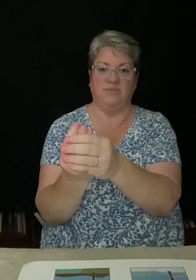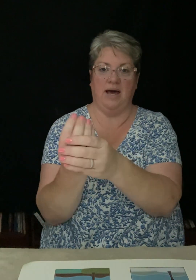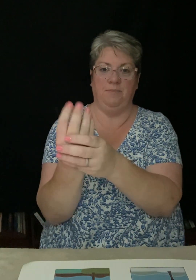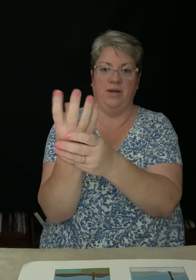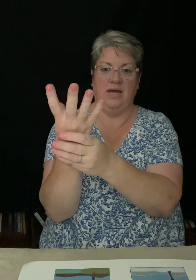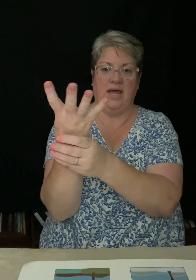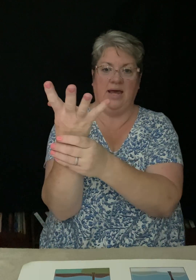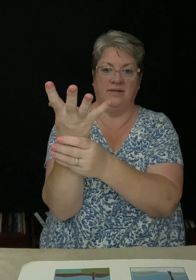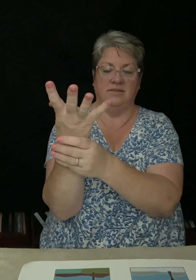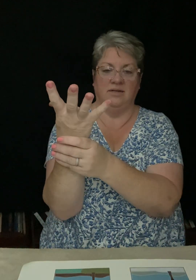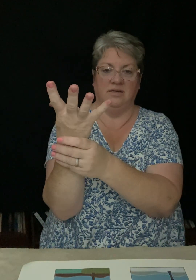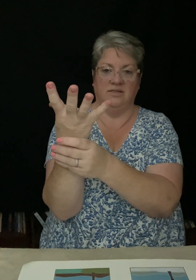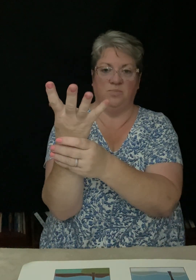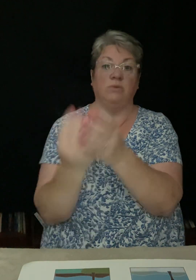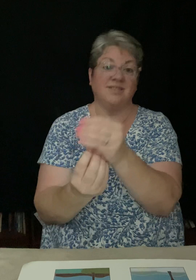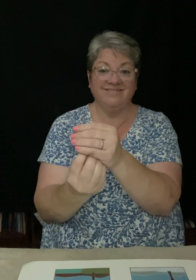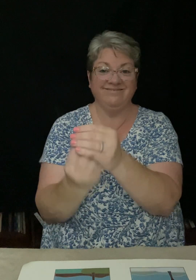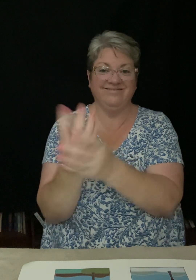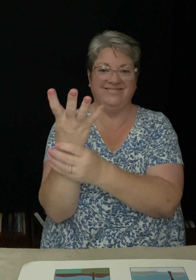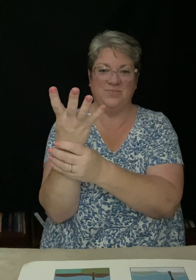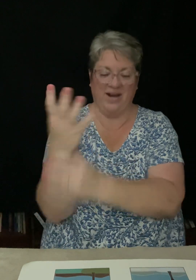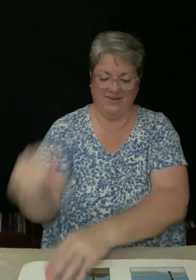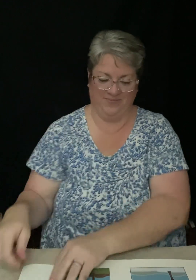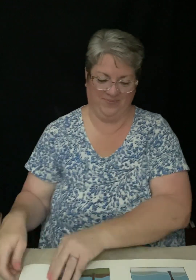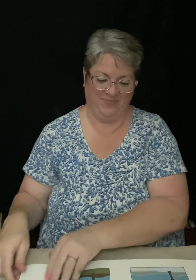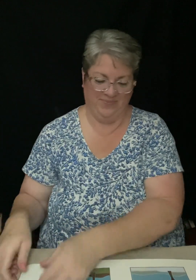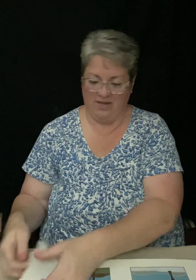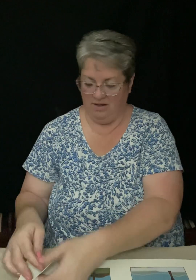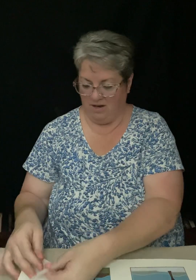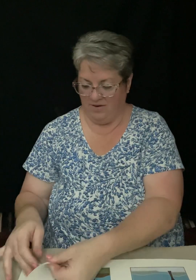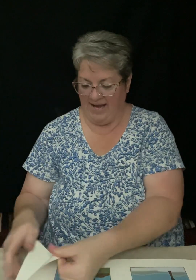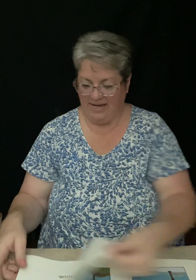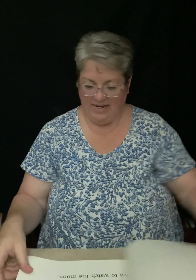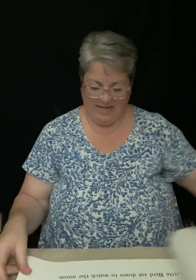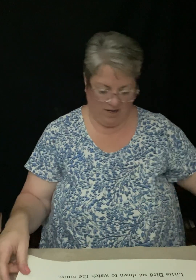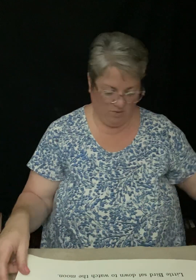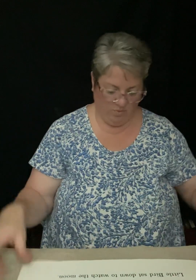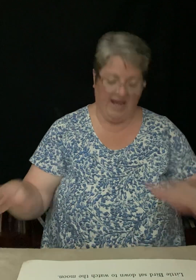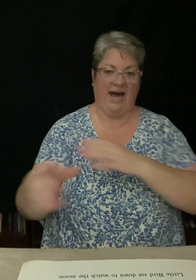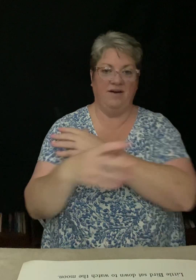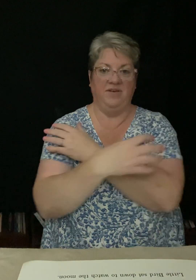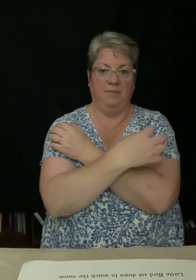up and sprouts, spring. All right, now we have